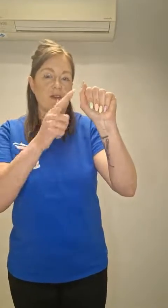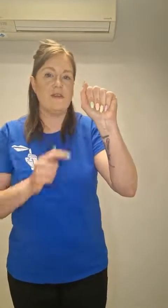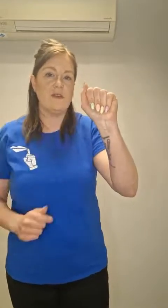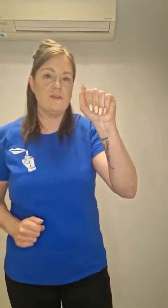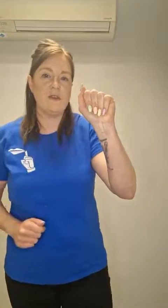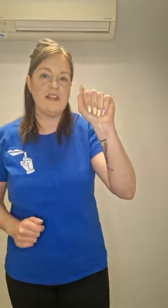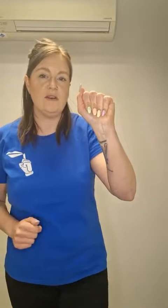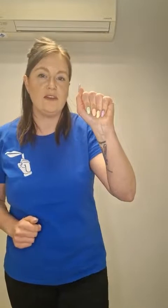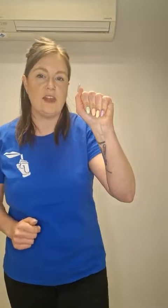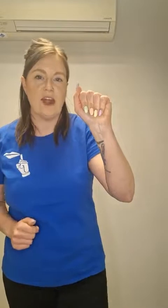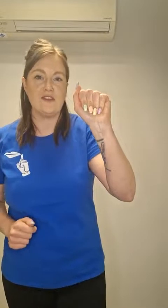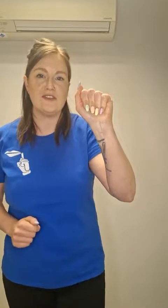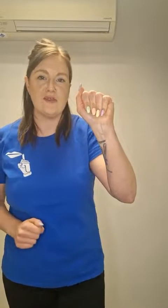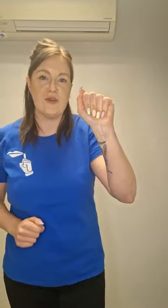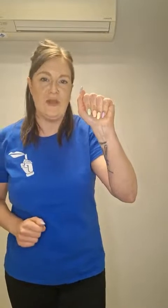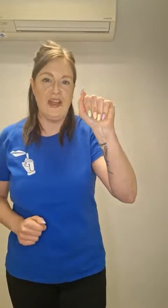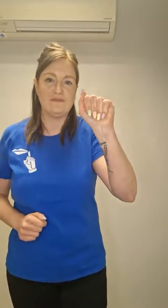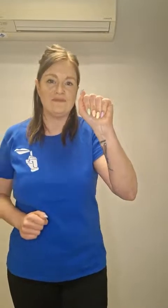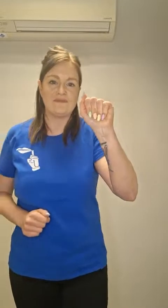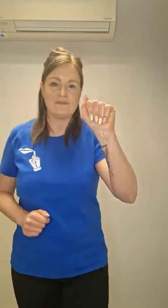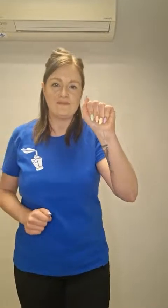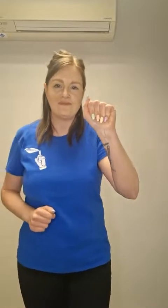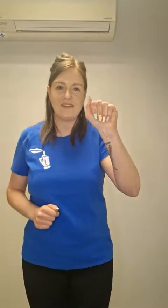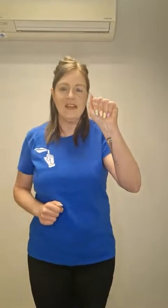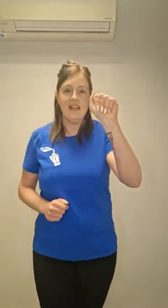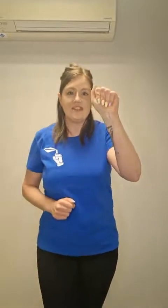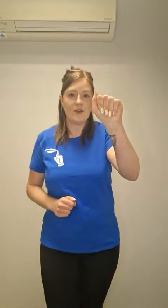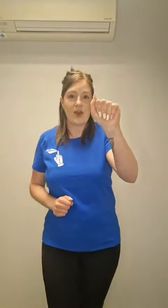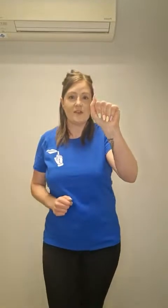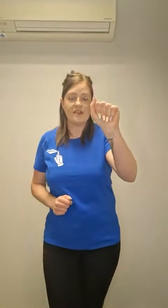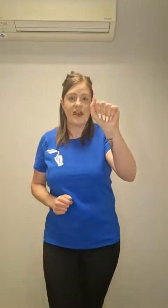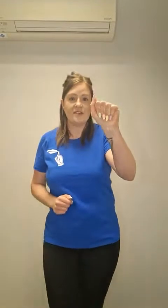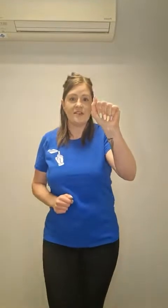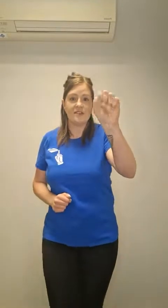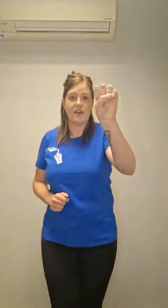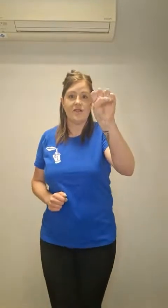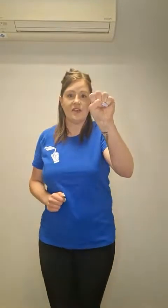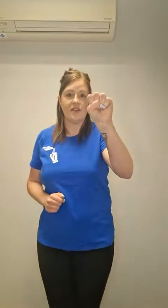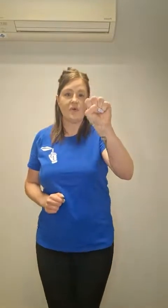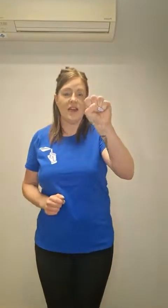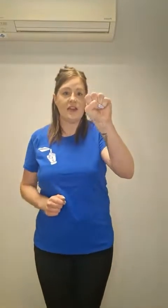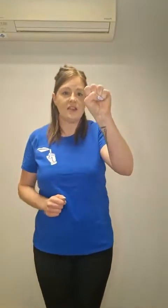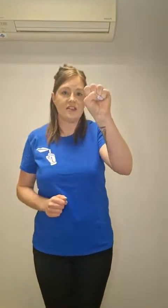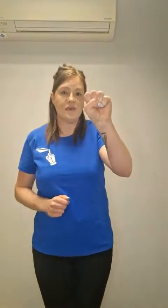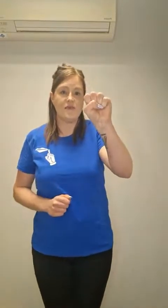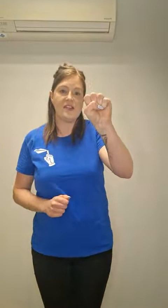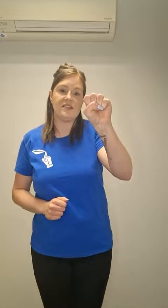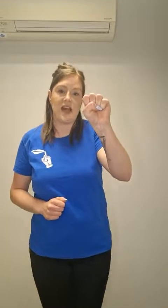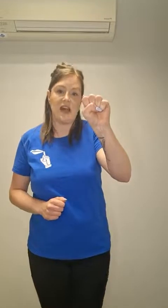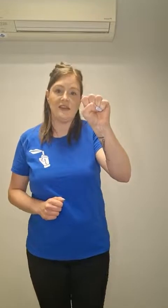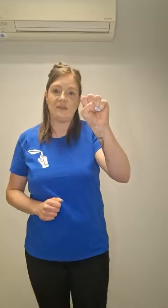those pretty little fingernails that you've got there. So a closed hand, tuck everything away, is a fist hand.